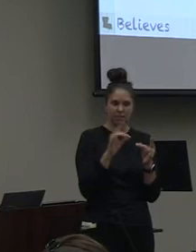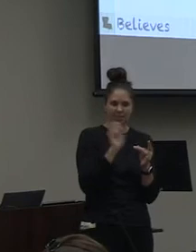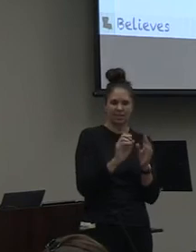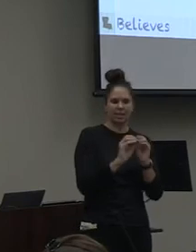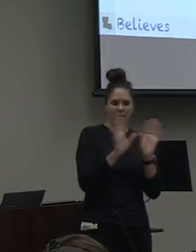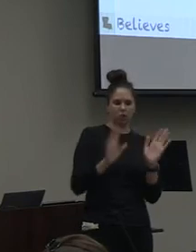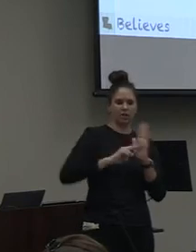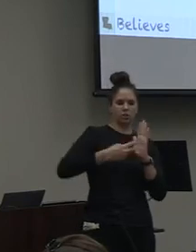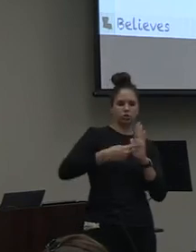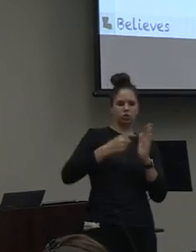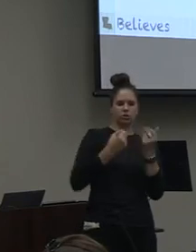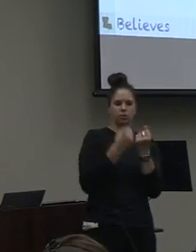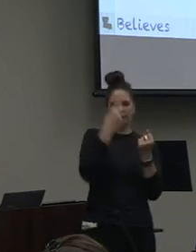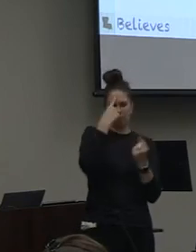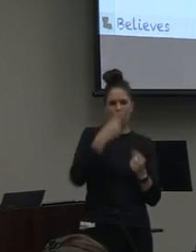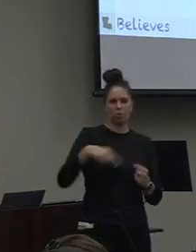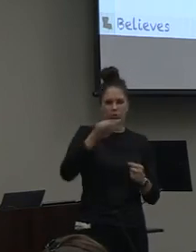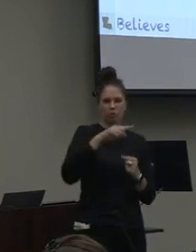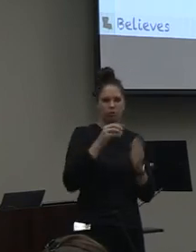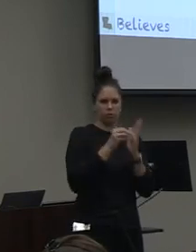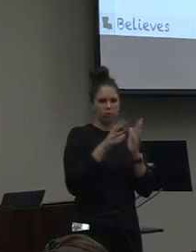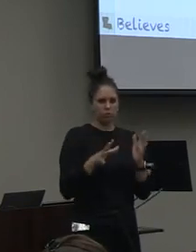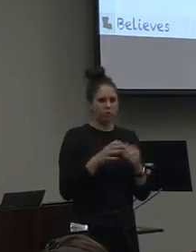intentional supports for those students.